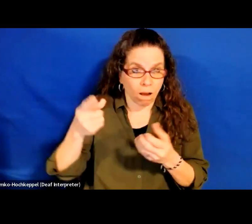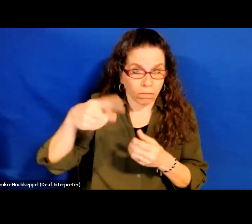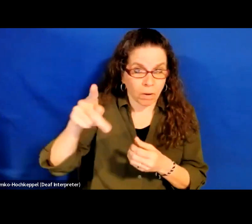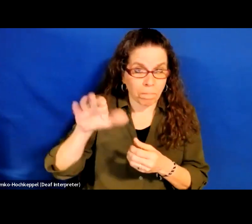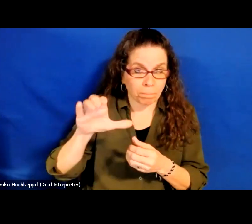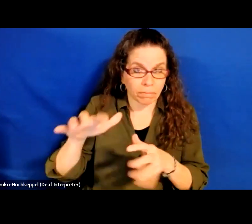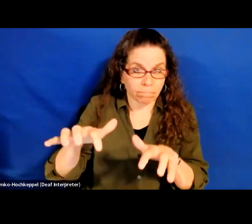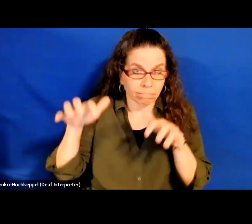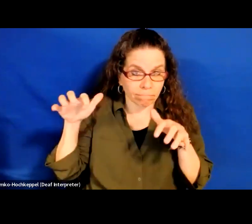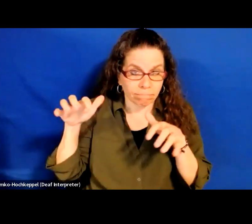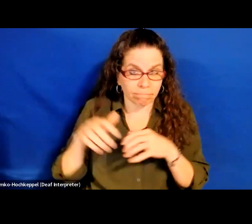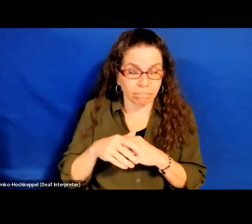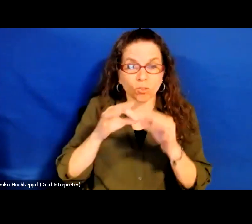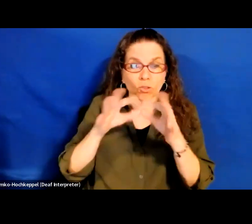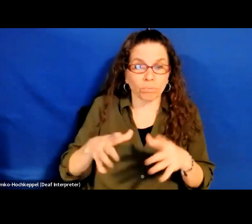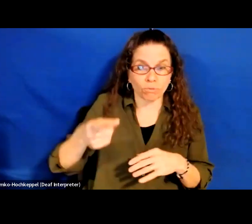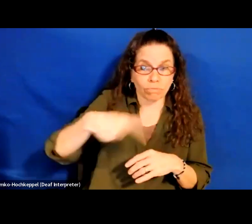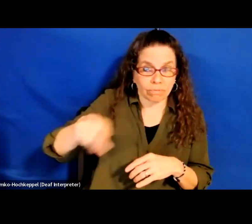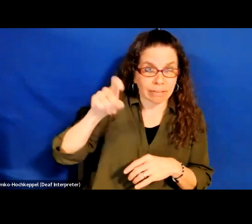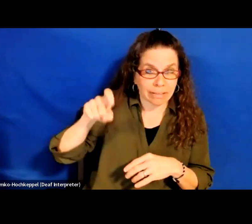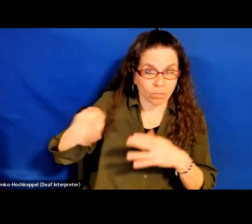break right now?